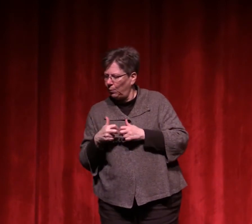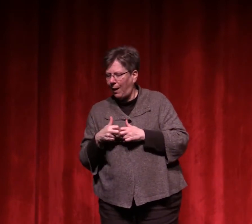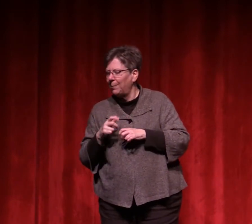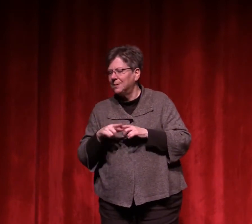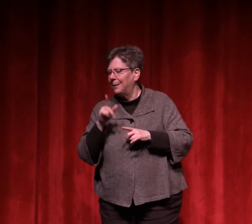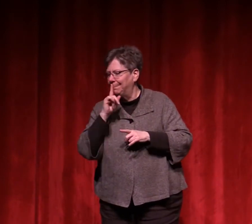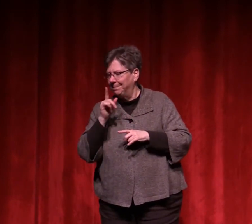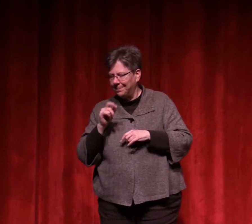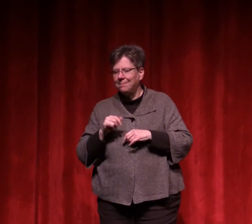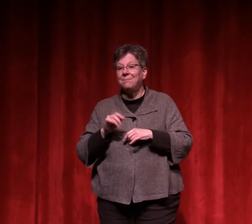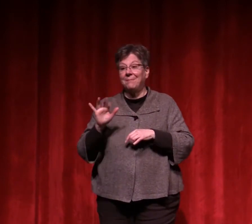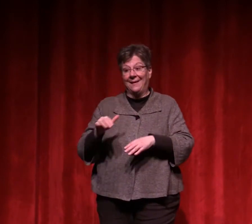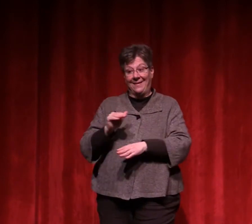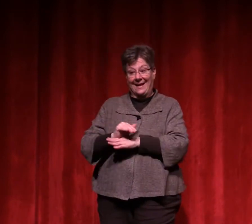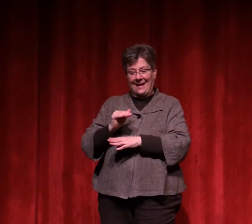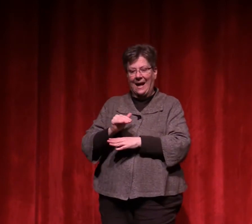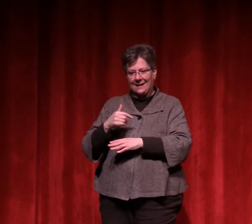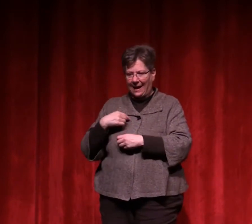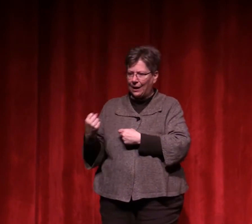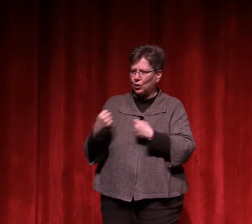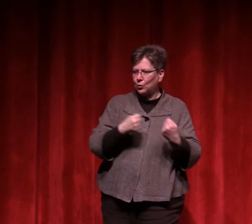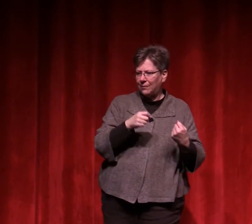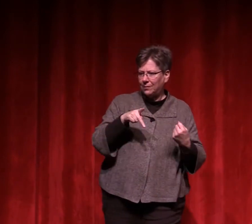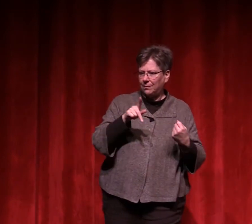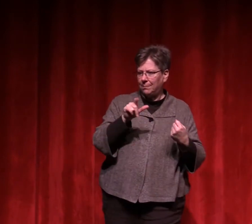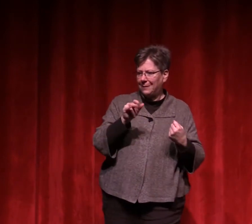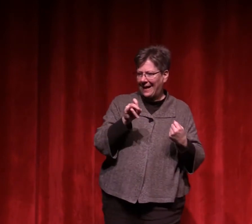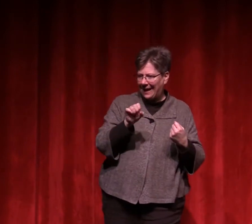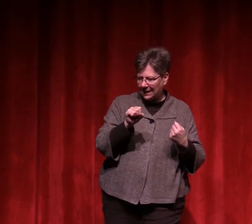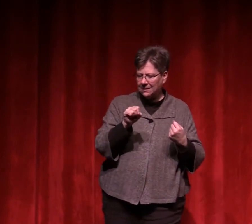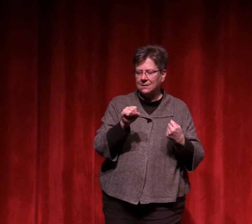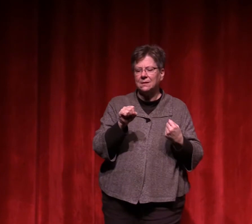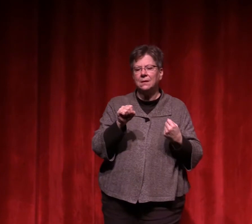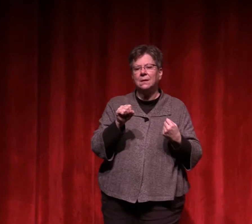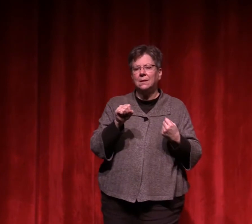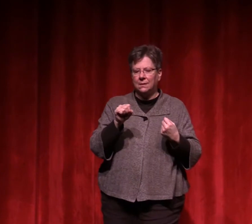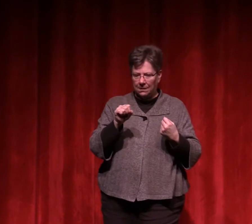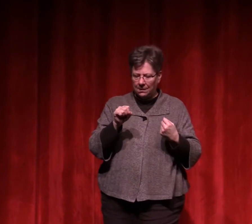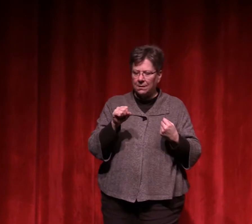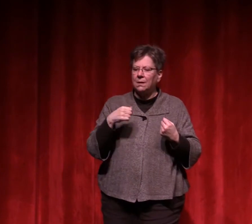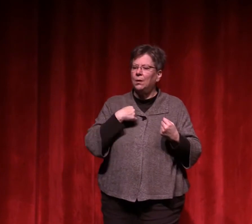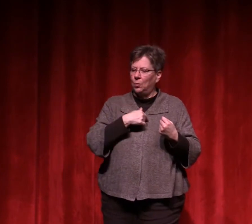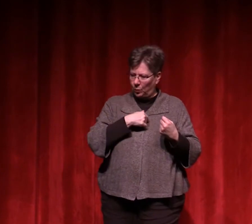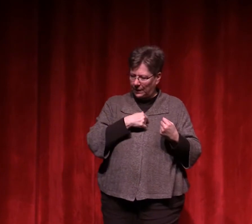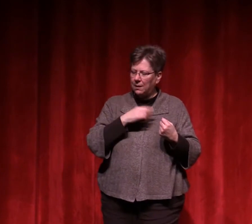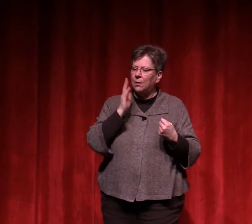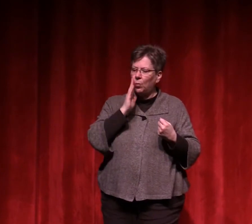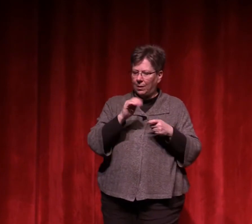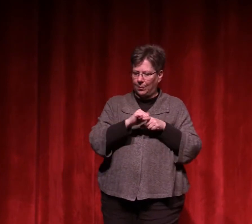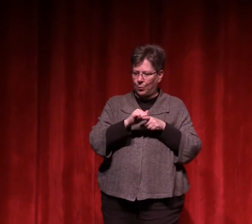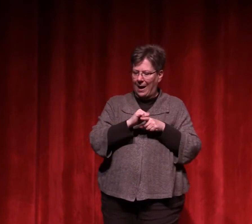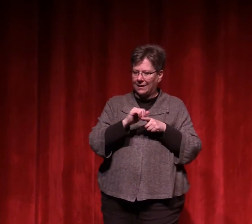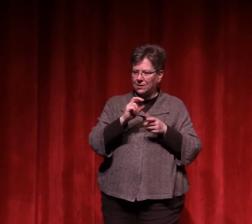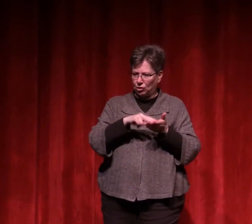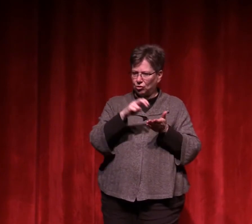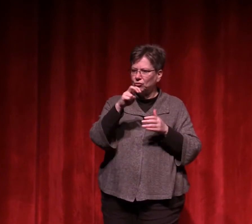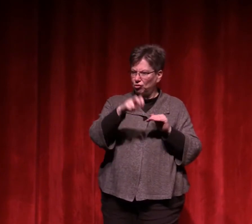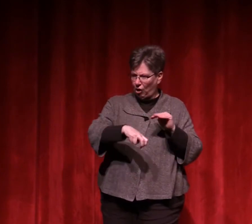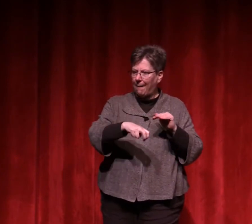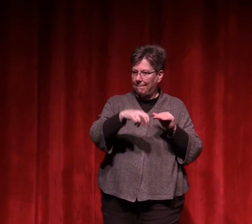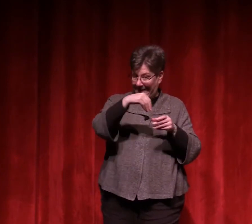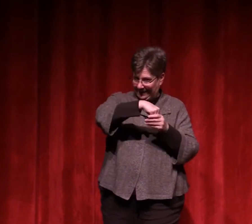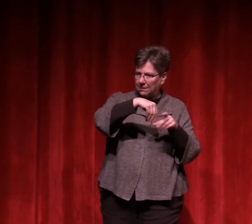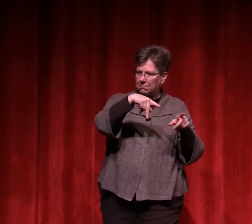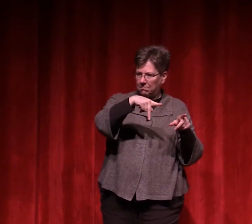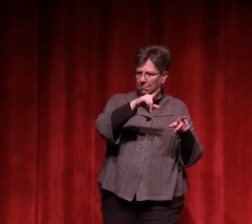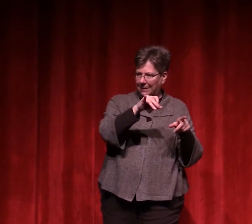that night, I had driven up to Plains, and we made it official. We were going to do our practice jump in Plains,